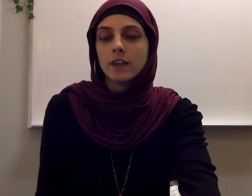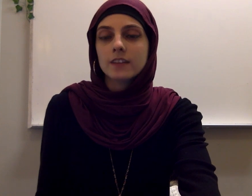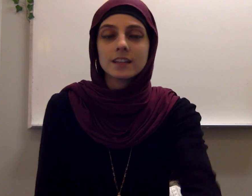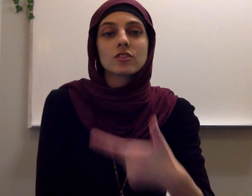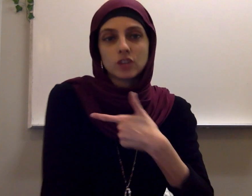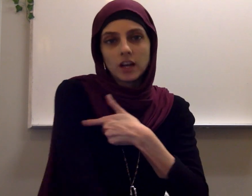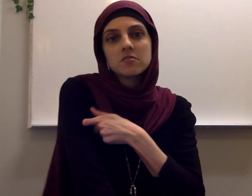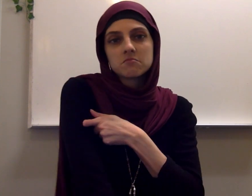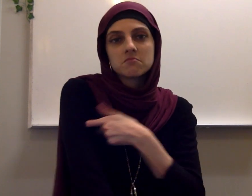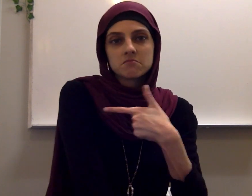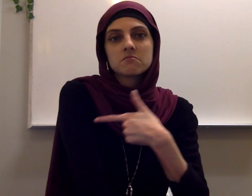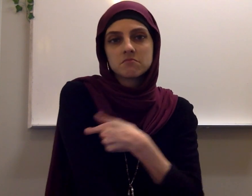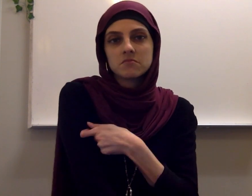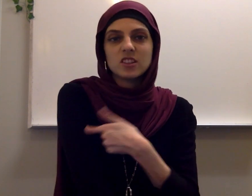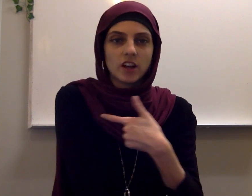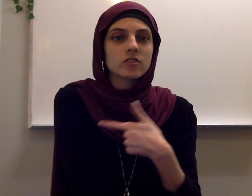Vaccine or shot, injection.